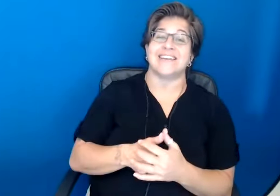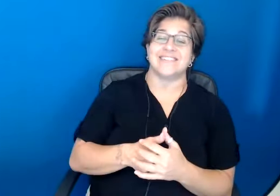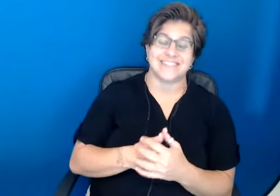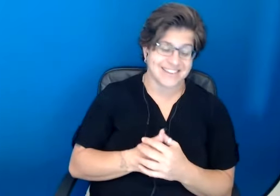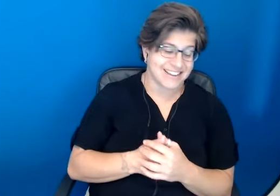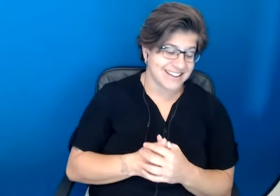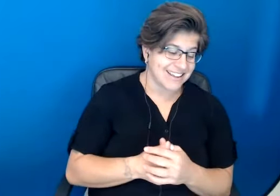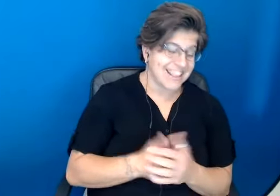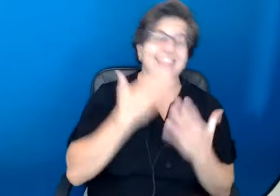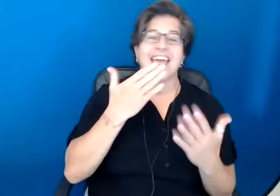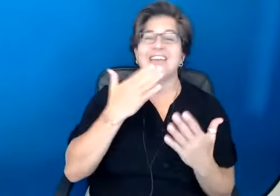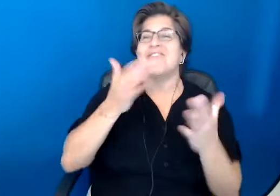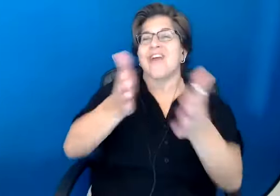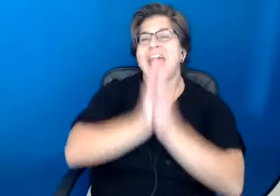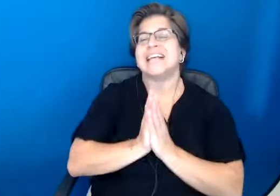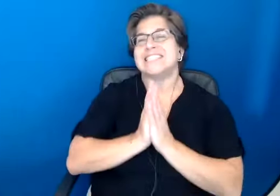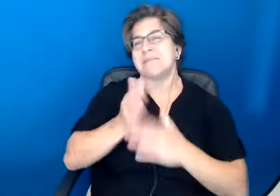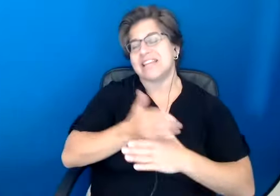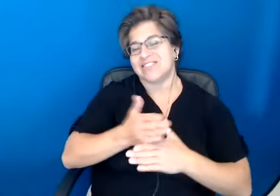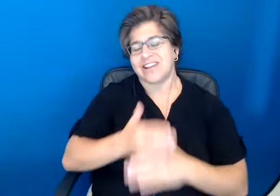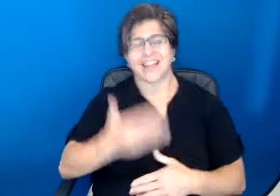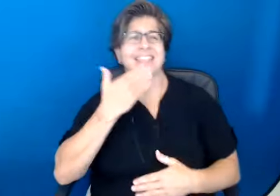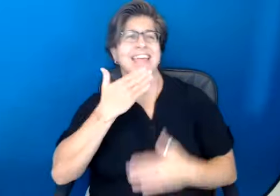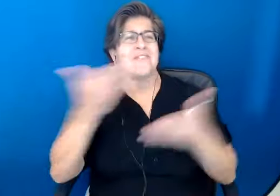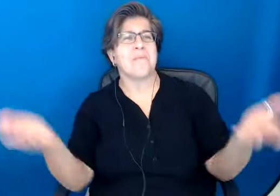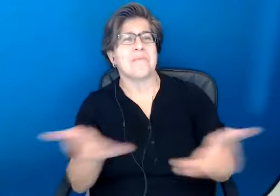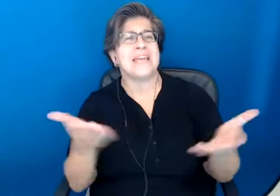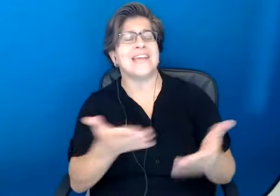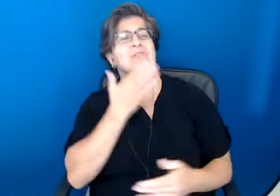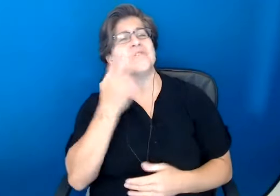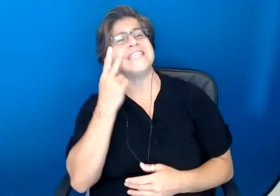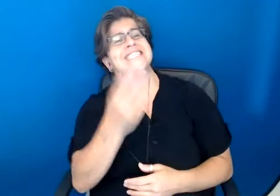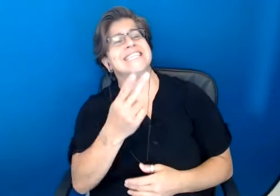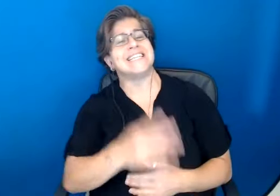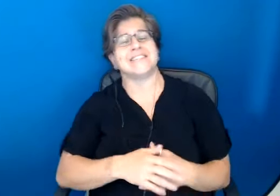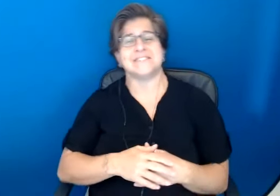hope I've made sense. I hope I've talked slowly enough. I don't know if I sound Glasgow, or I live in